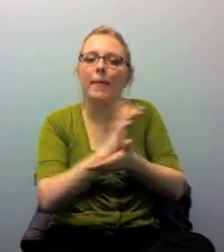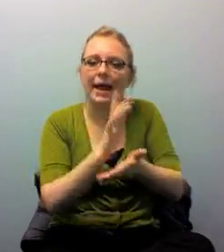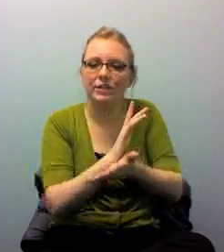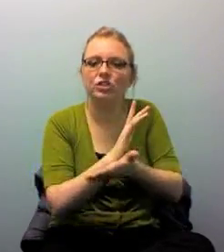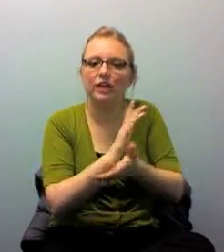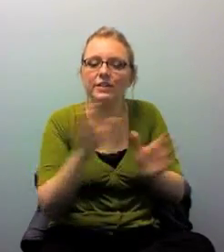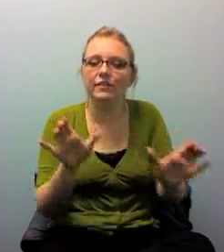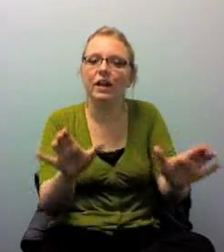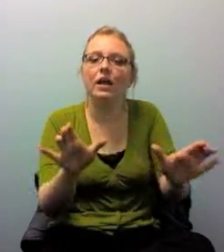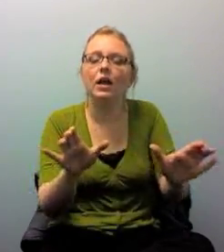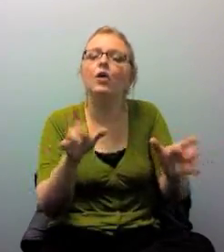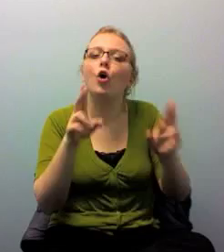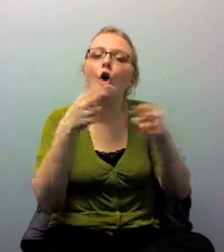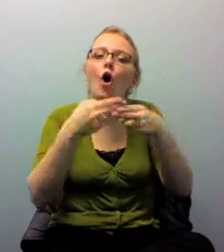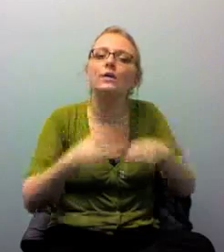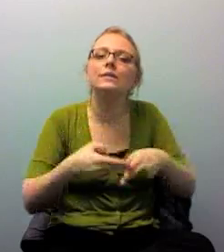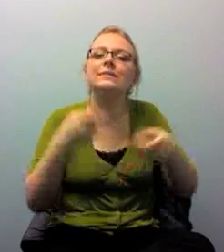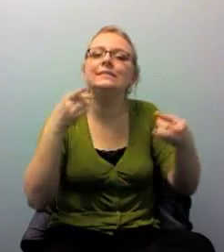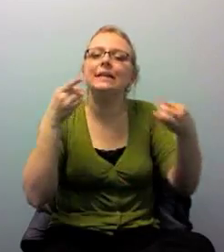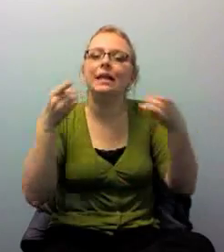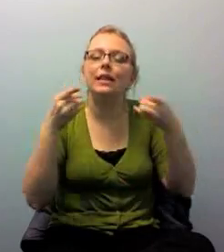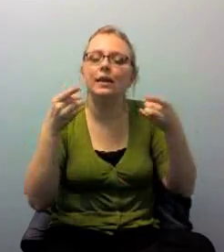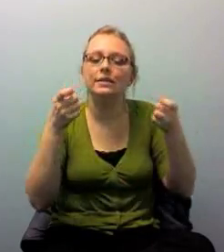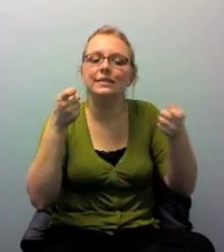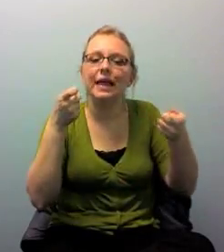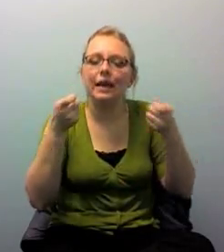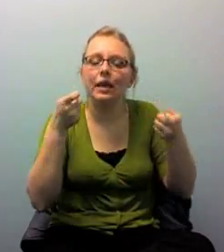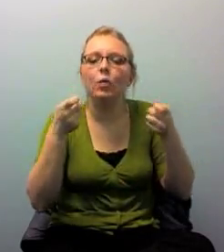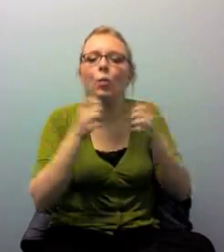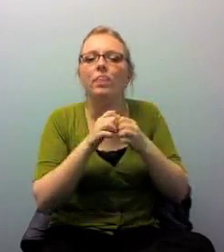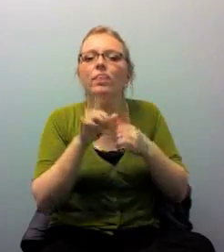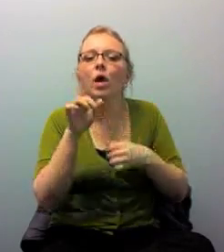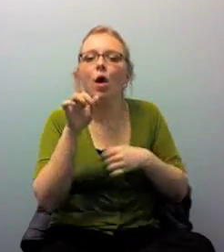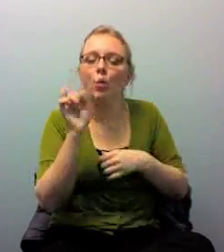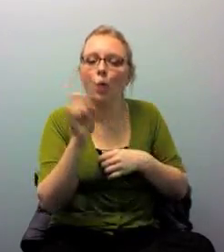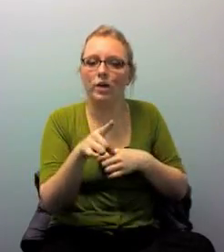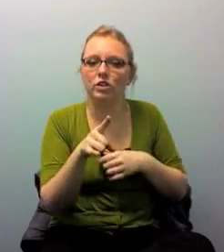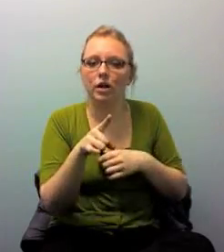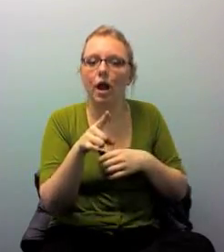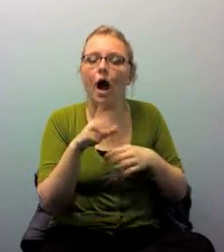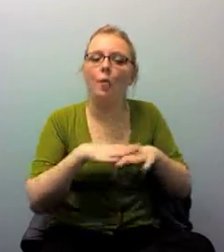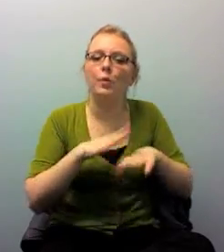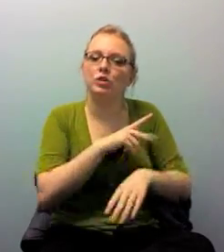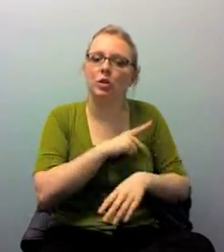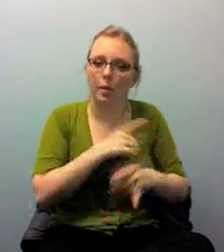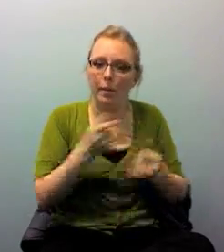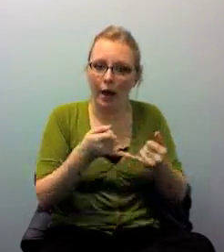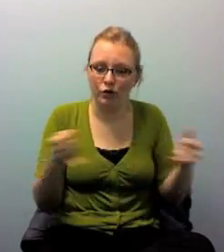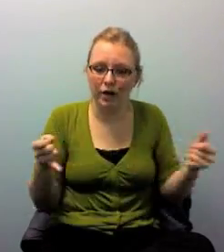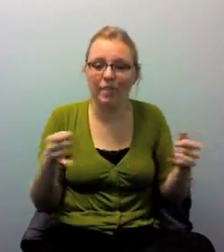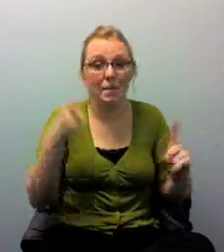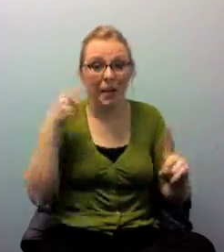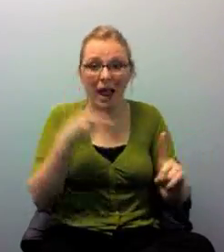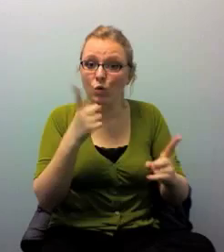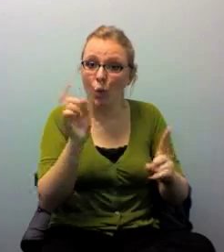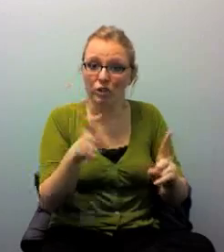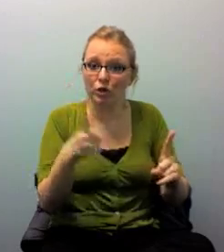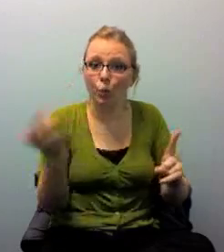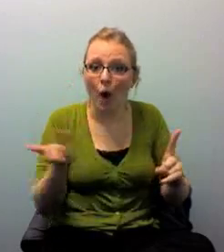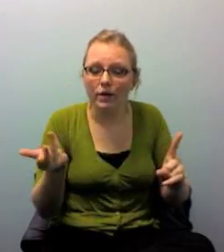a Question of Cultural Boundaries. And let them read that. The main question being asked is, how do you respond